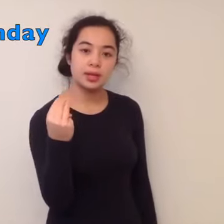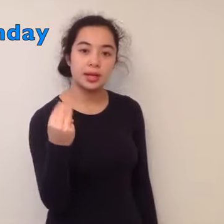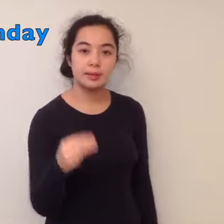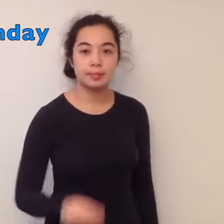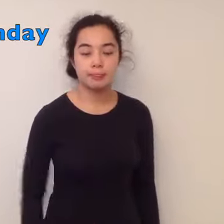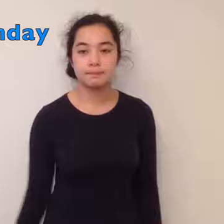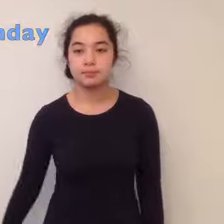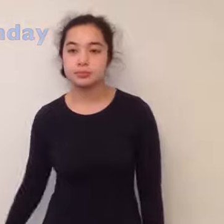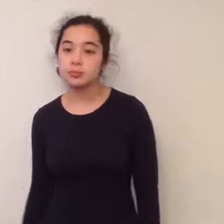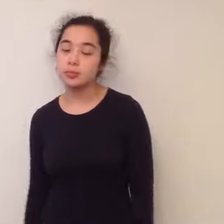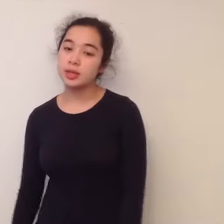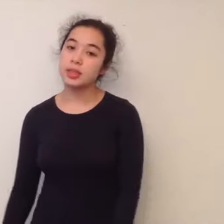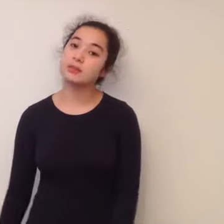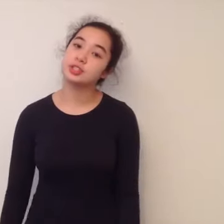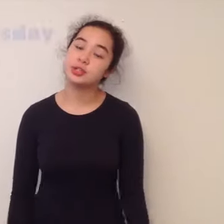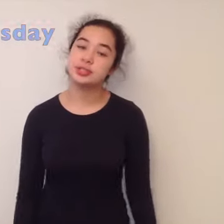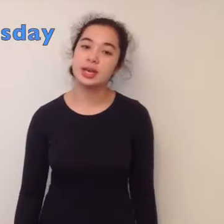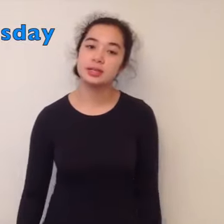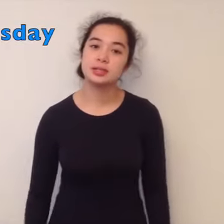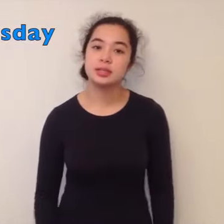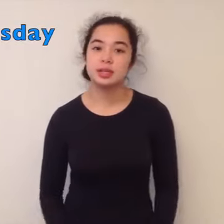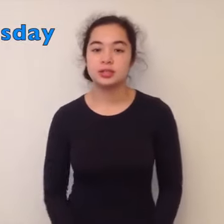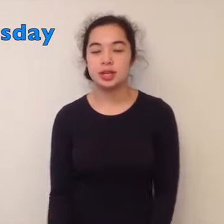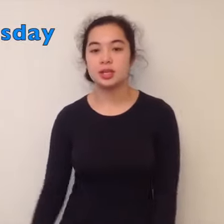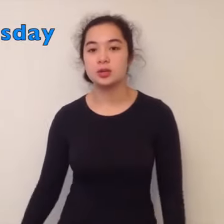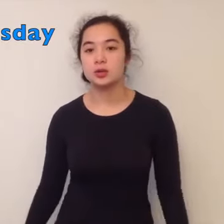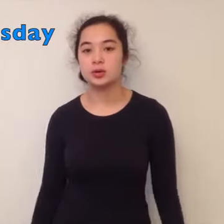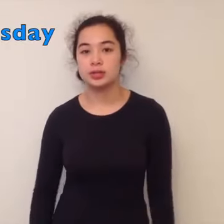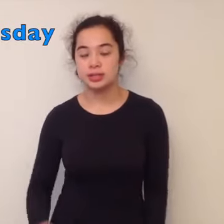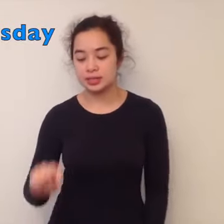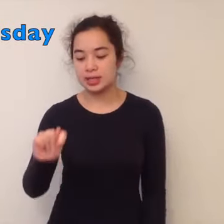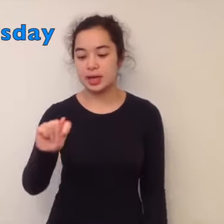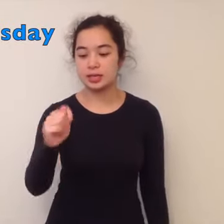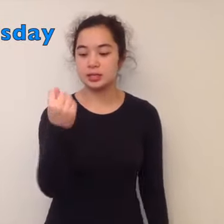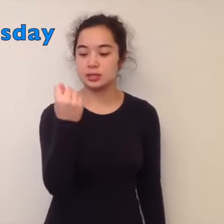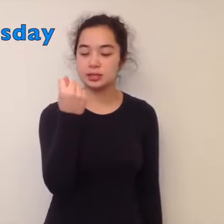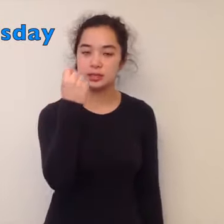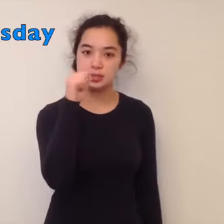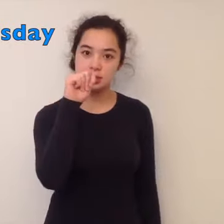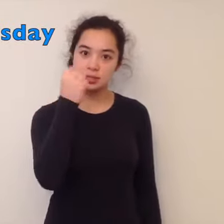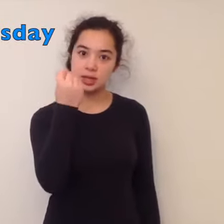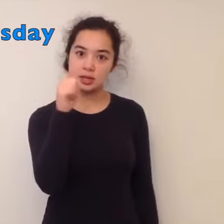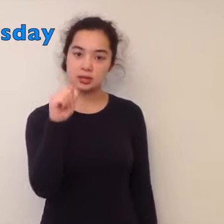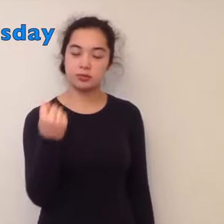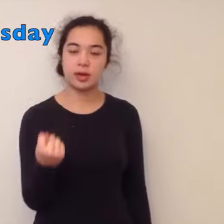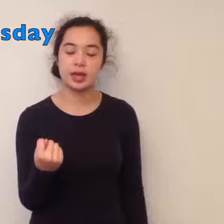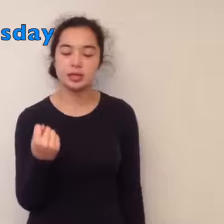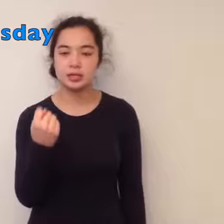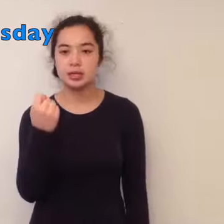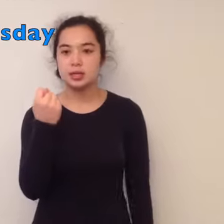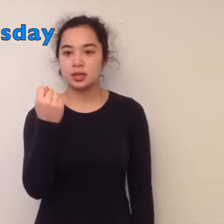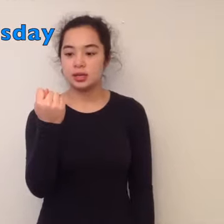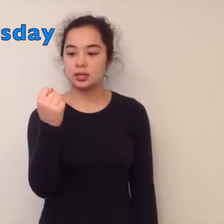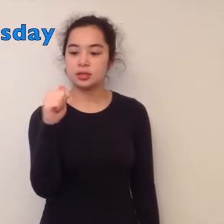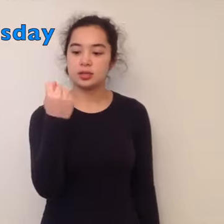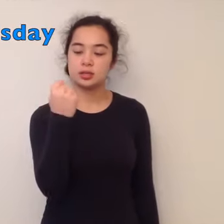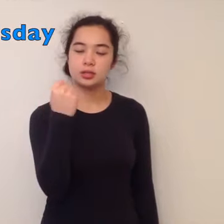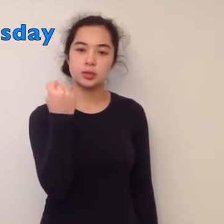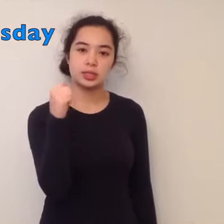Monday. And then for Tuesday, you take your T sign in your right hand and twist